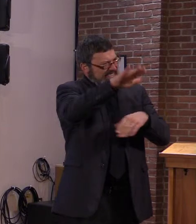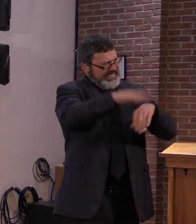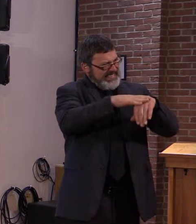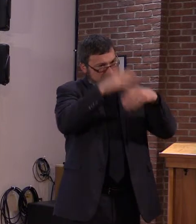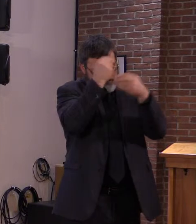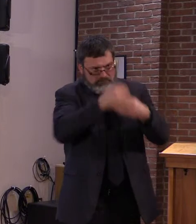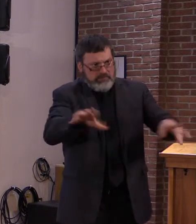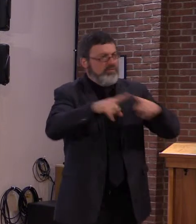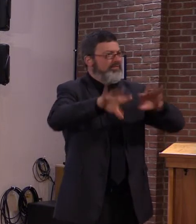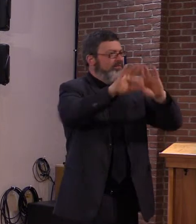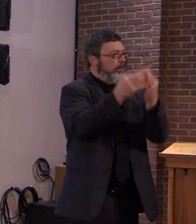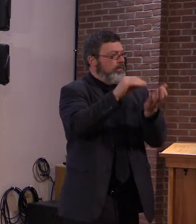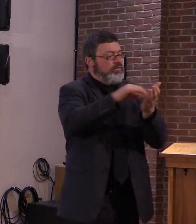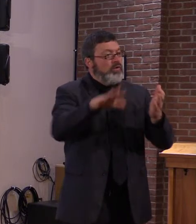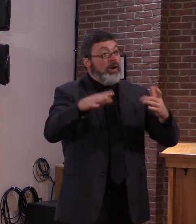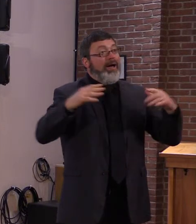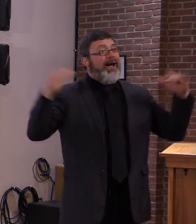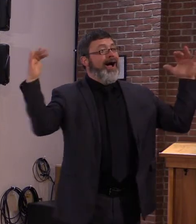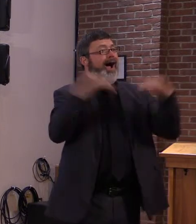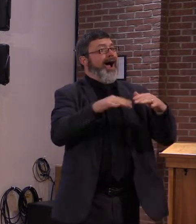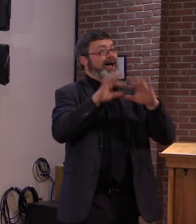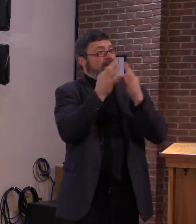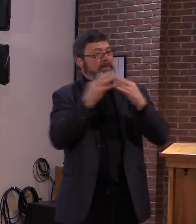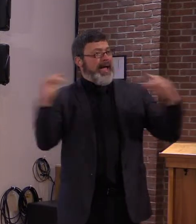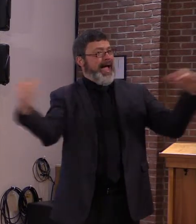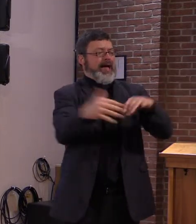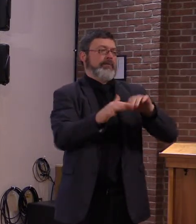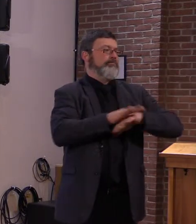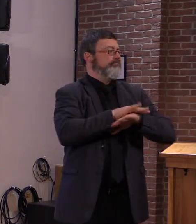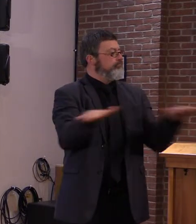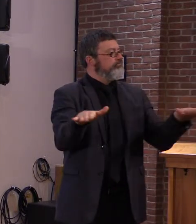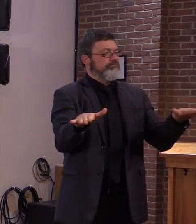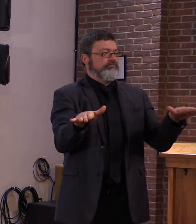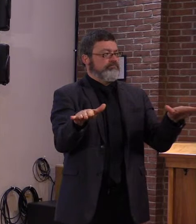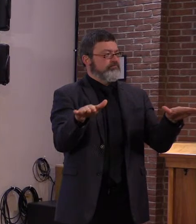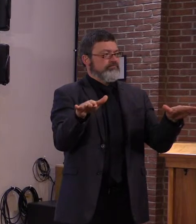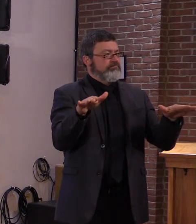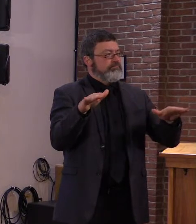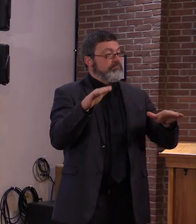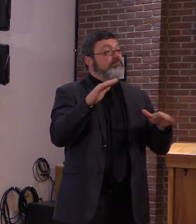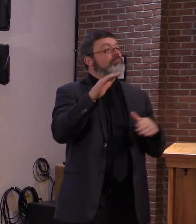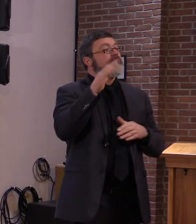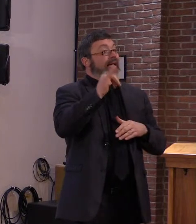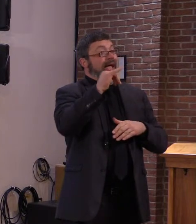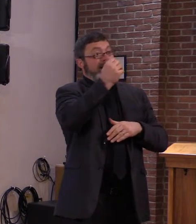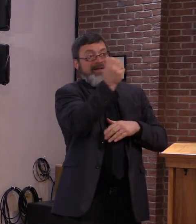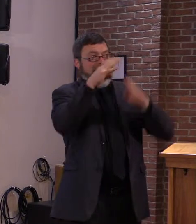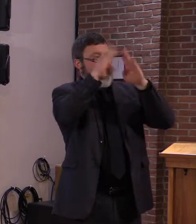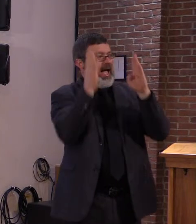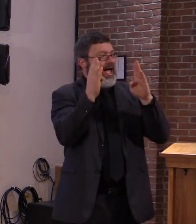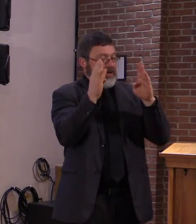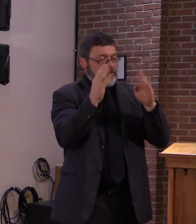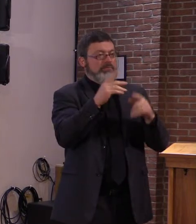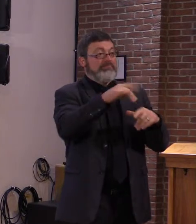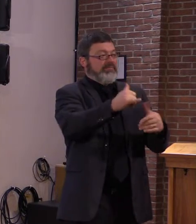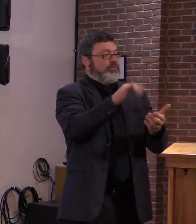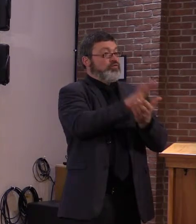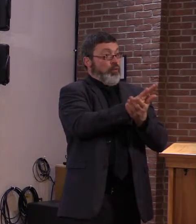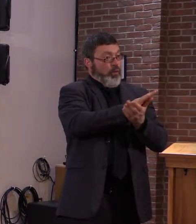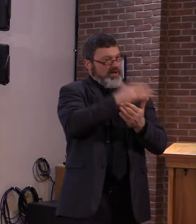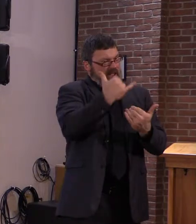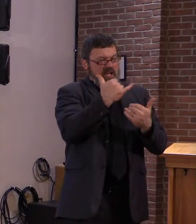safe and as healthy as possible in these incredibly challenging times. And this should not come as a